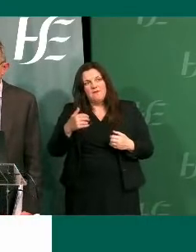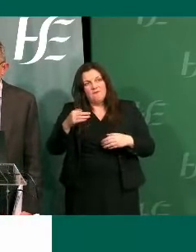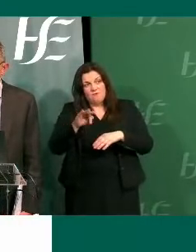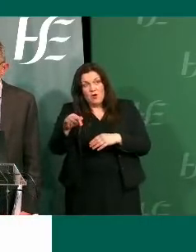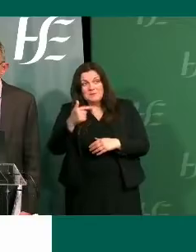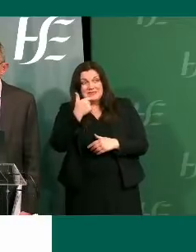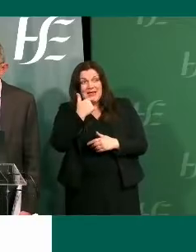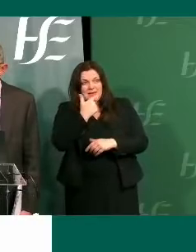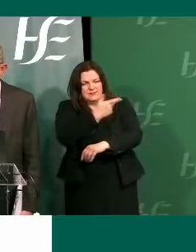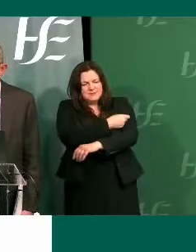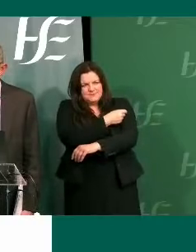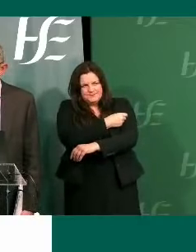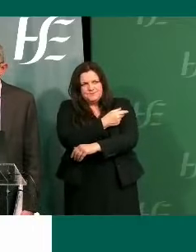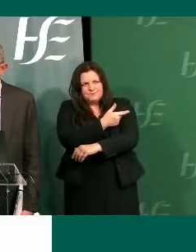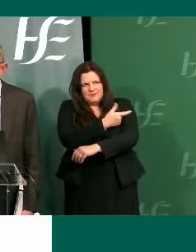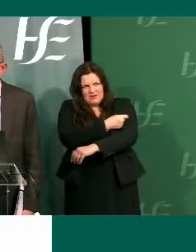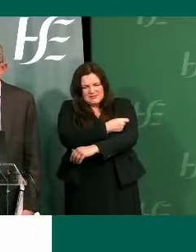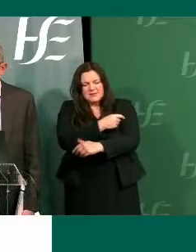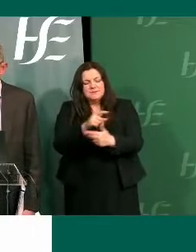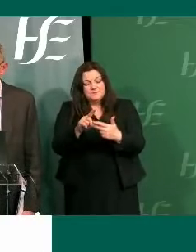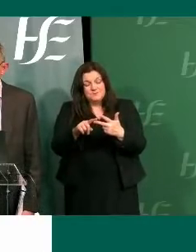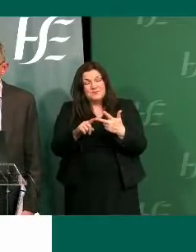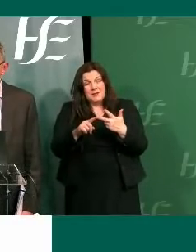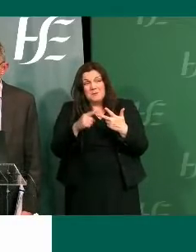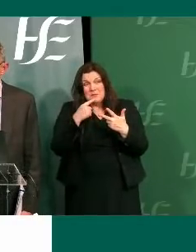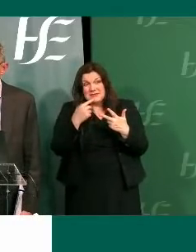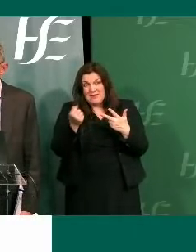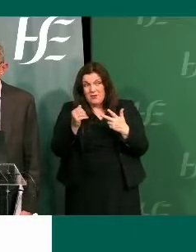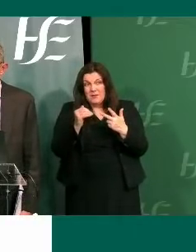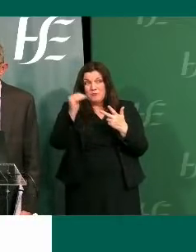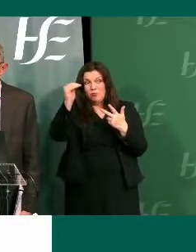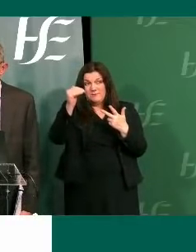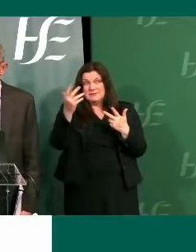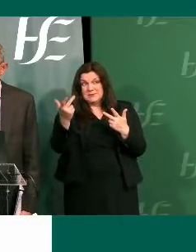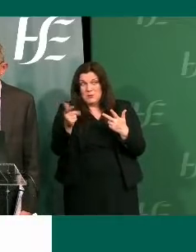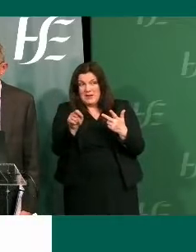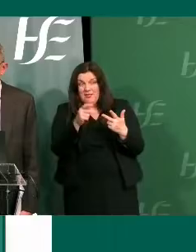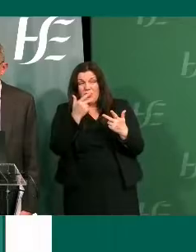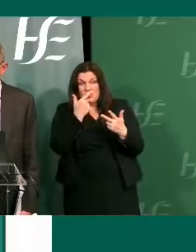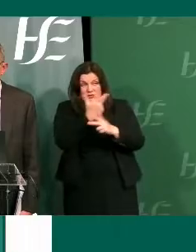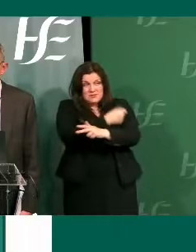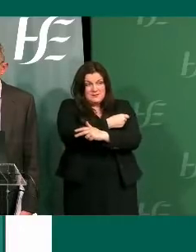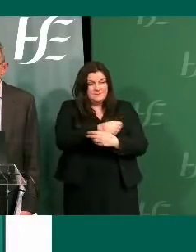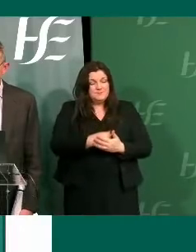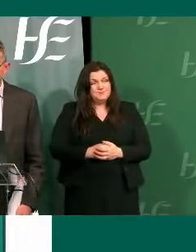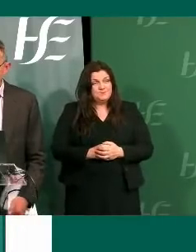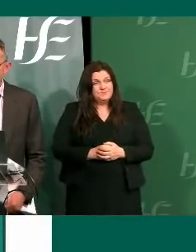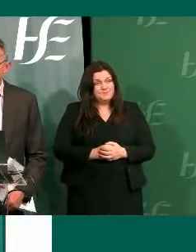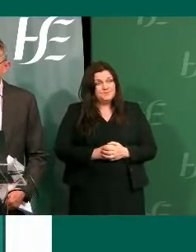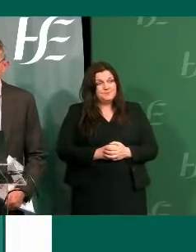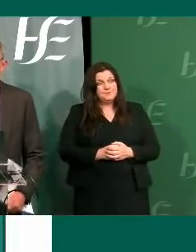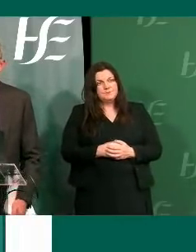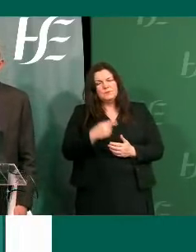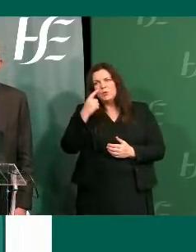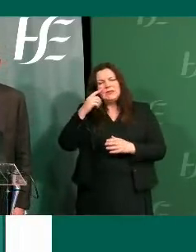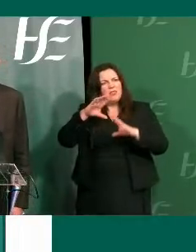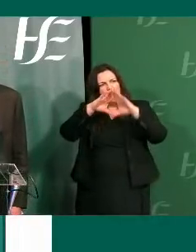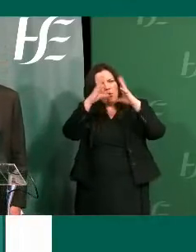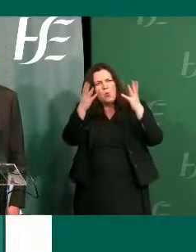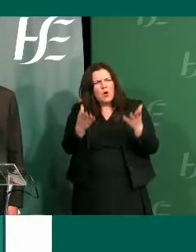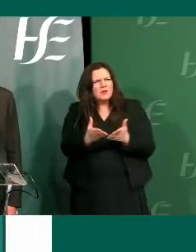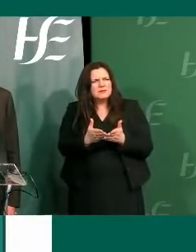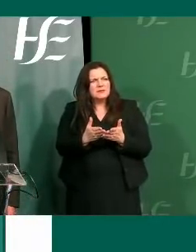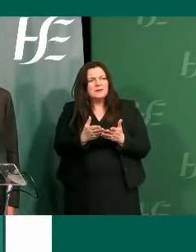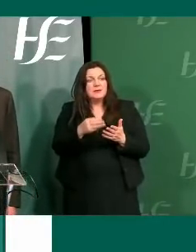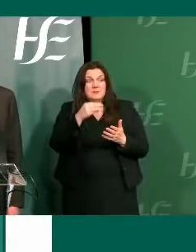but which should undergo some degree of enhancement now with the booster dose. The variants around the world, this map